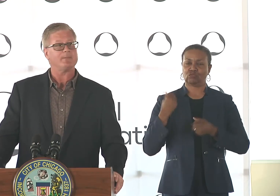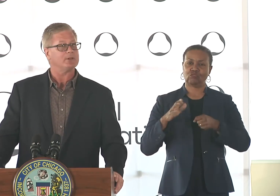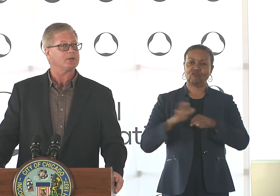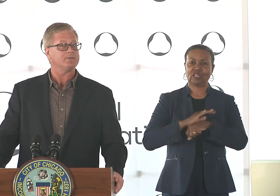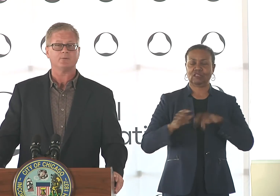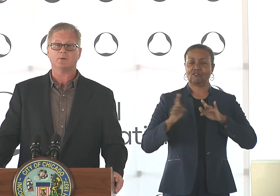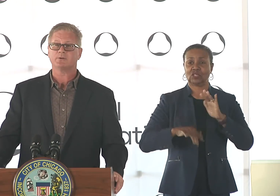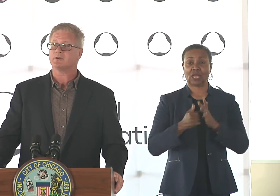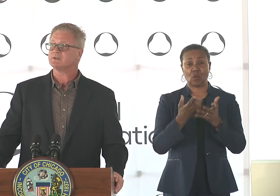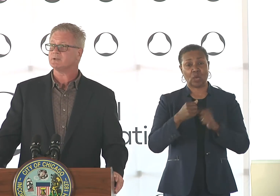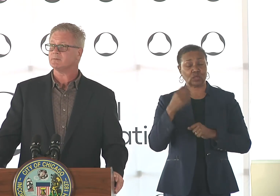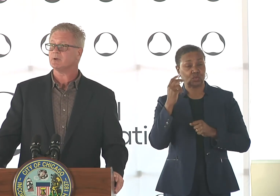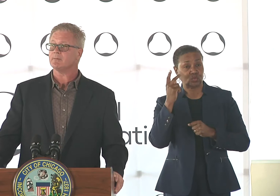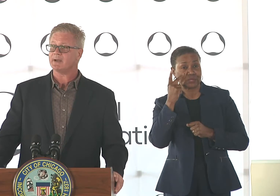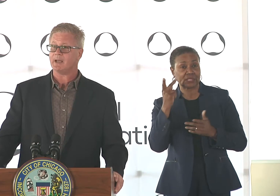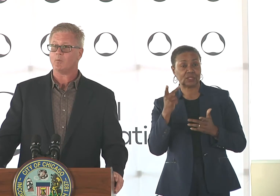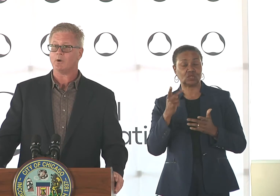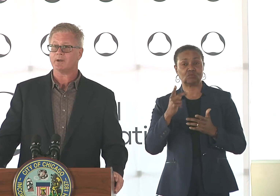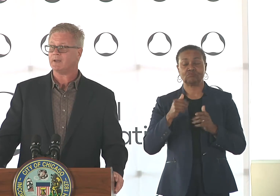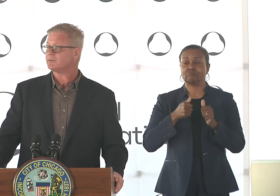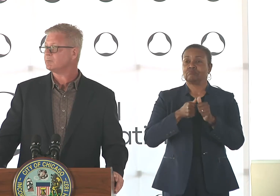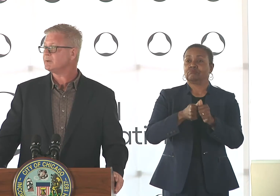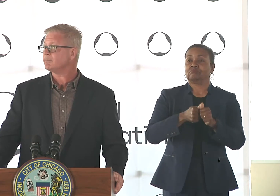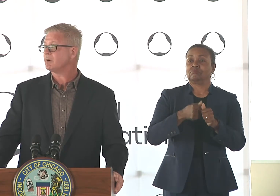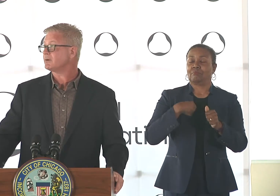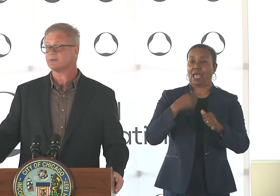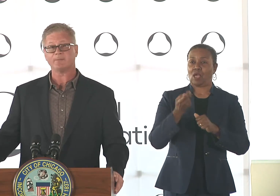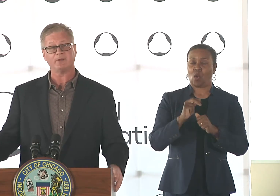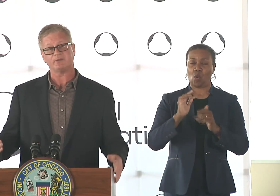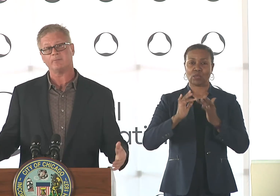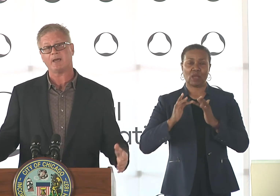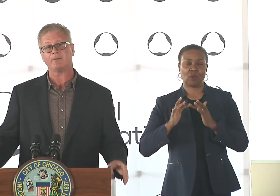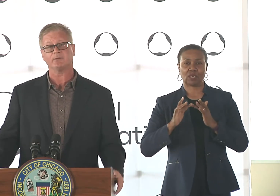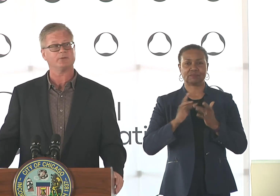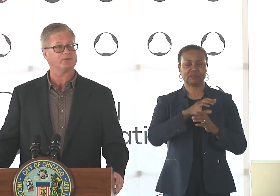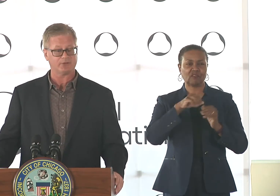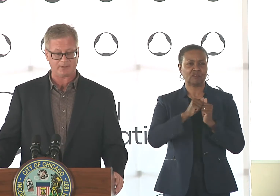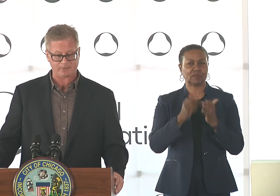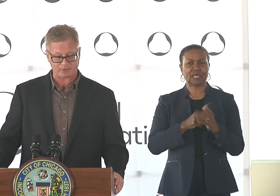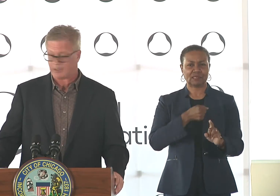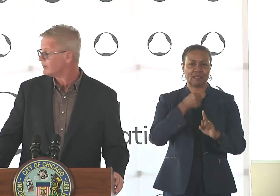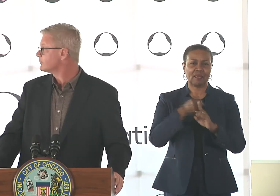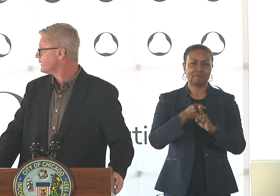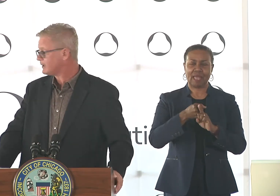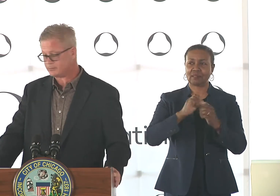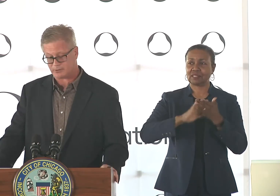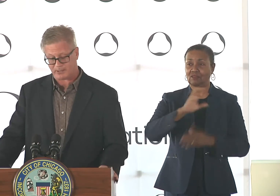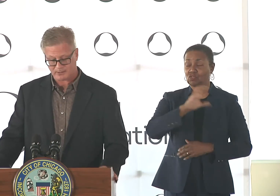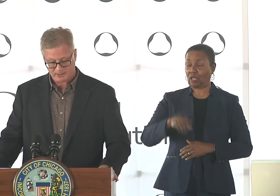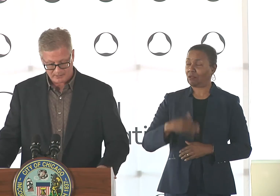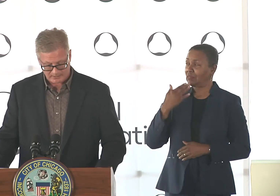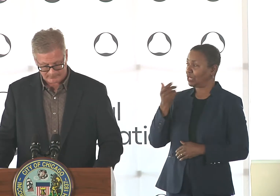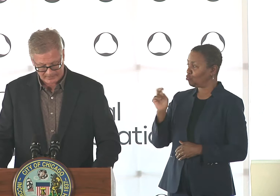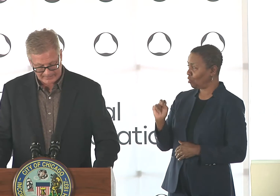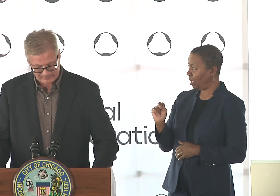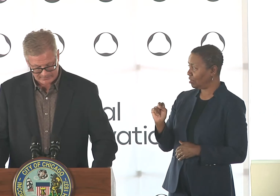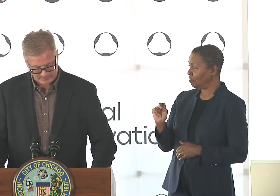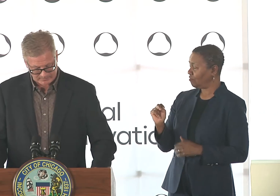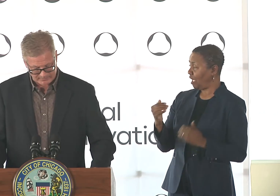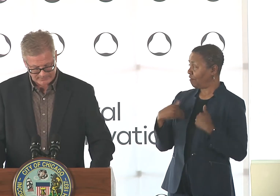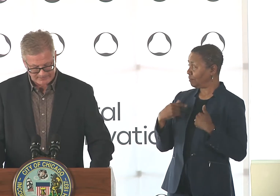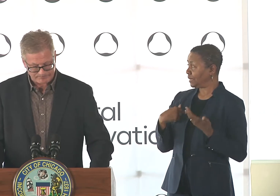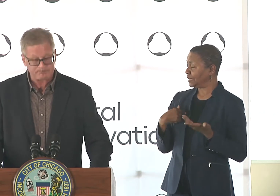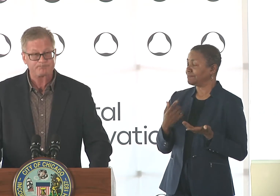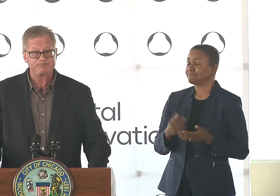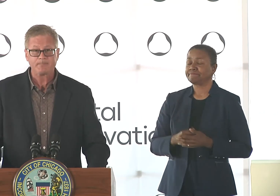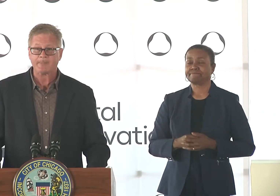that I've been looking for to continue to build my network and to be part of something that's impactful to the city of Chicago. So thank you, John, for having me as part